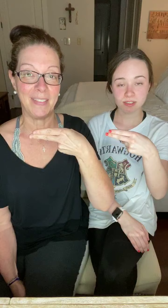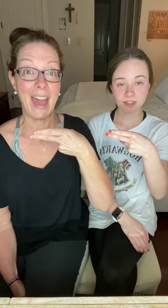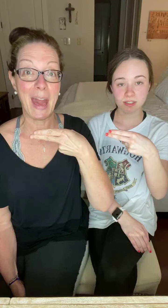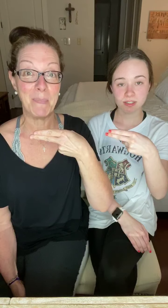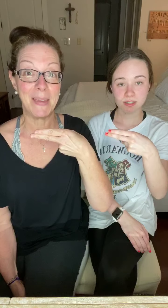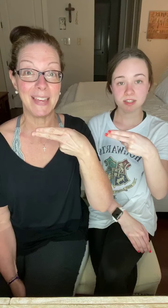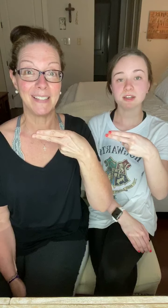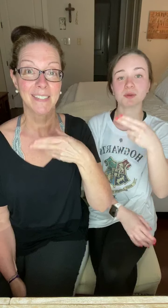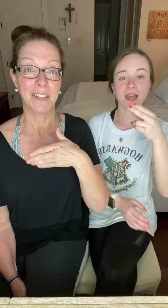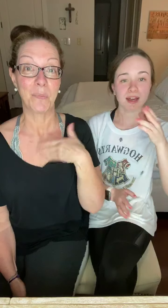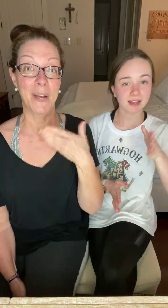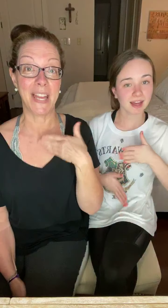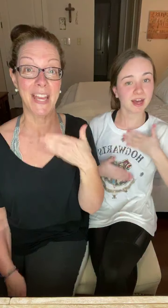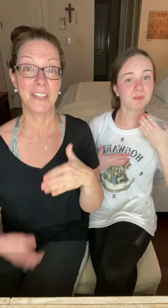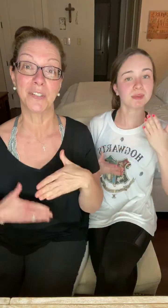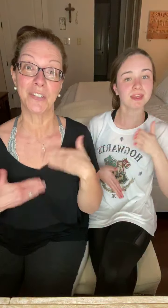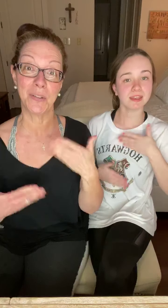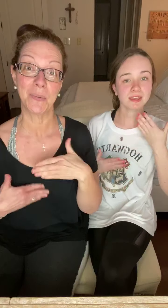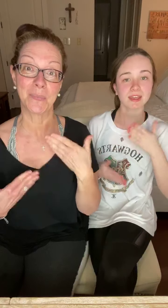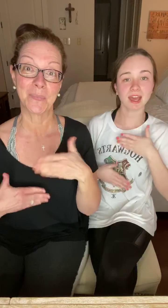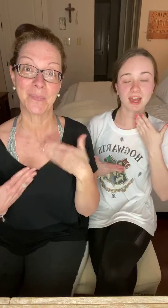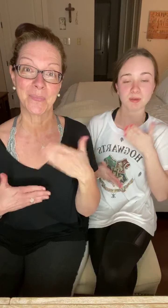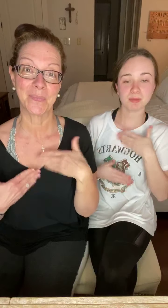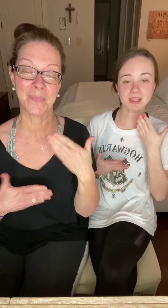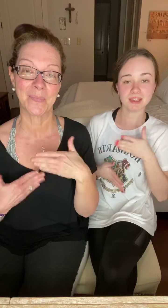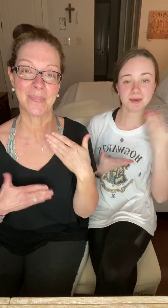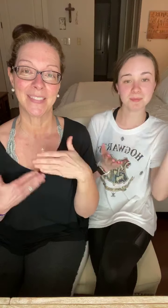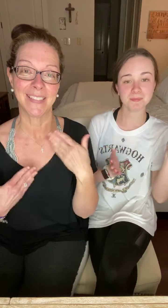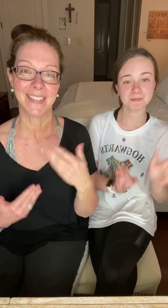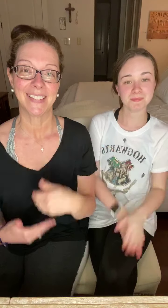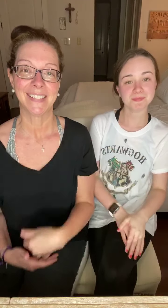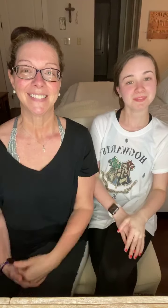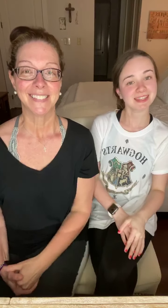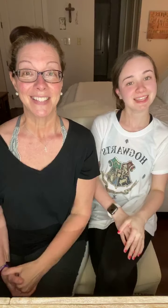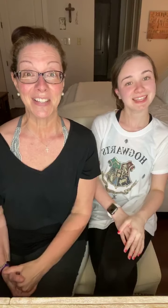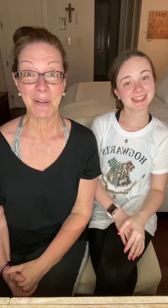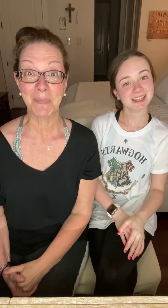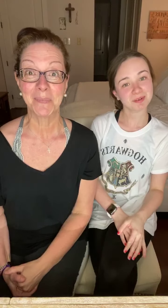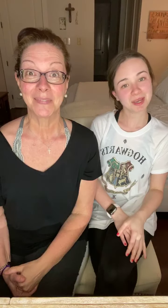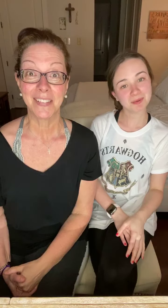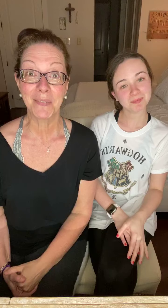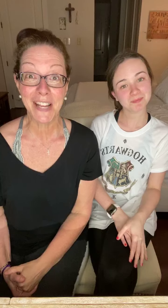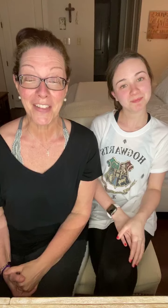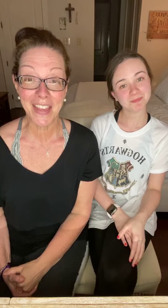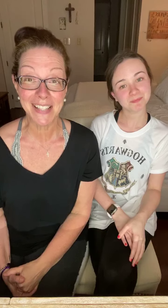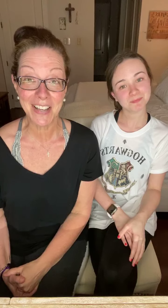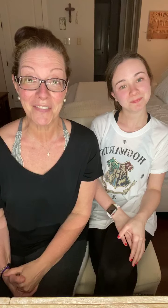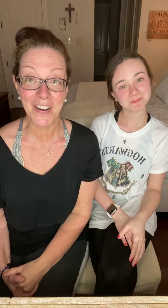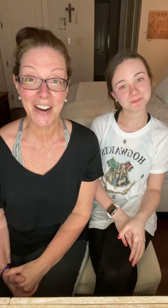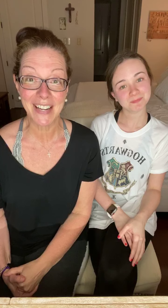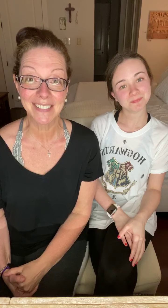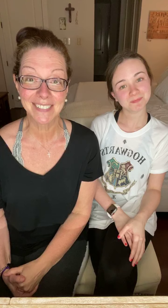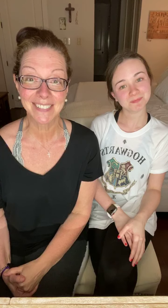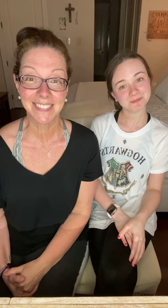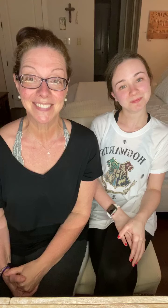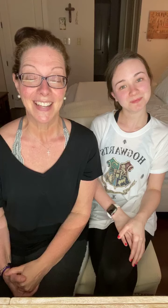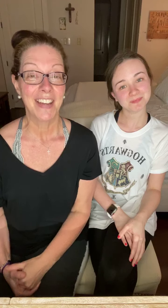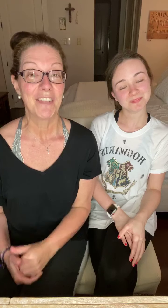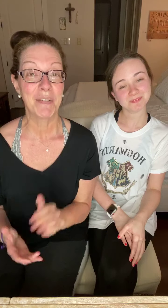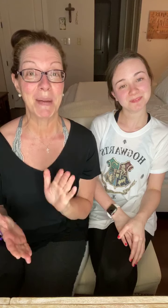Happy. Oh, yeah. One hand. One two. Happy. Yep. So, what do y'all think so far? Remember,